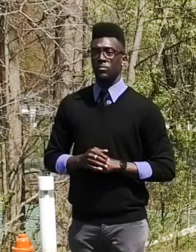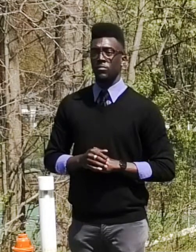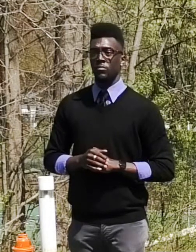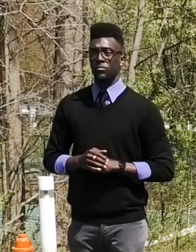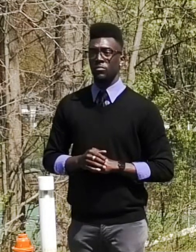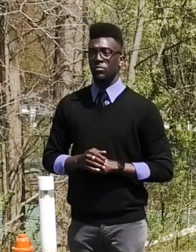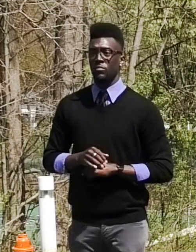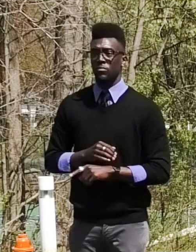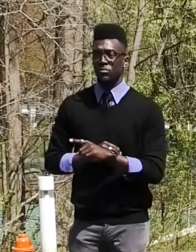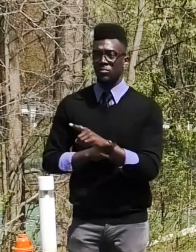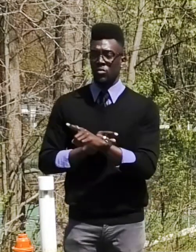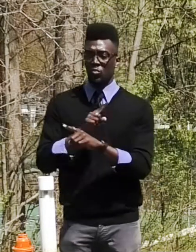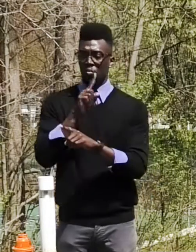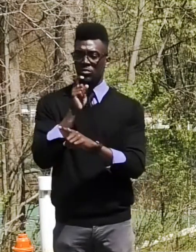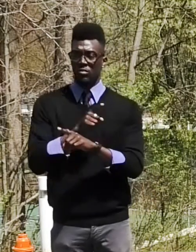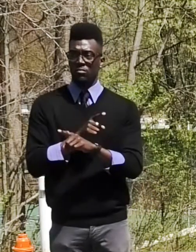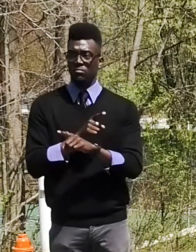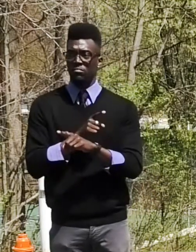Real quick,